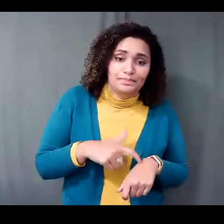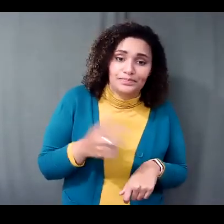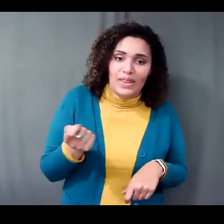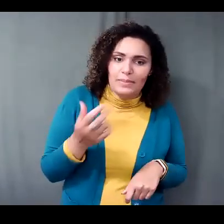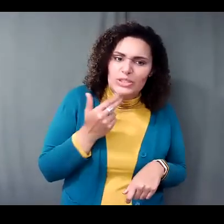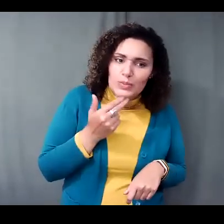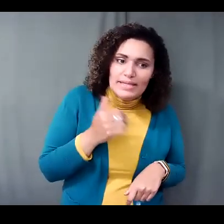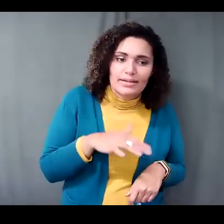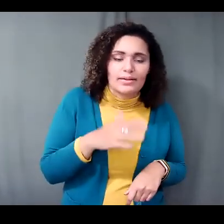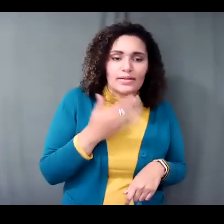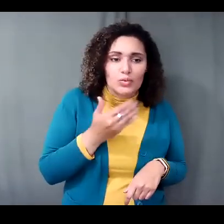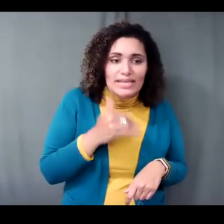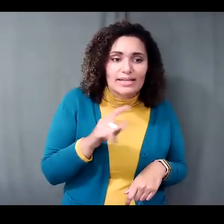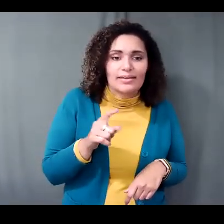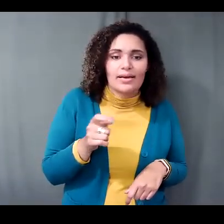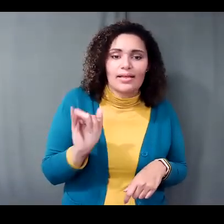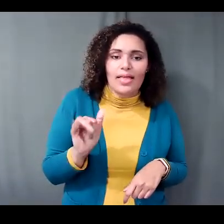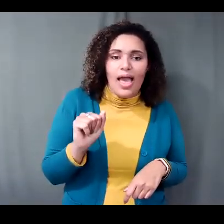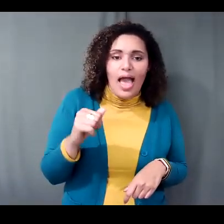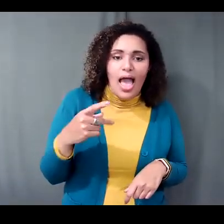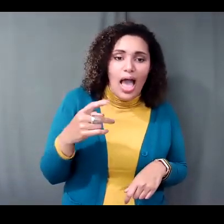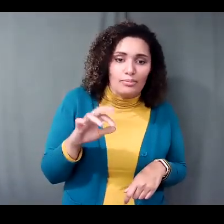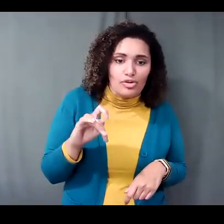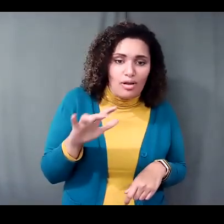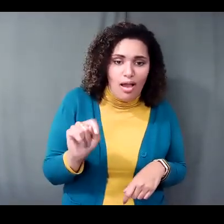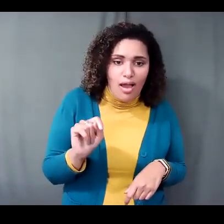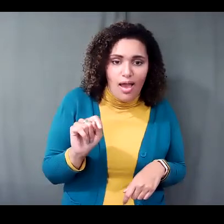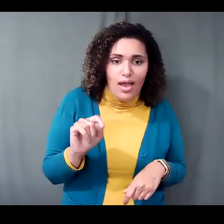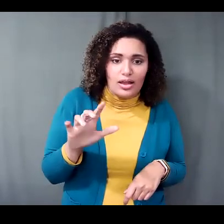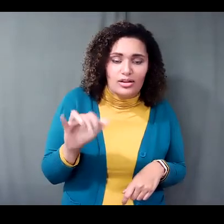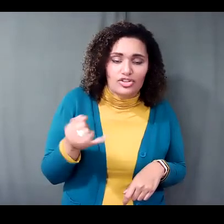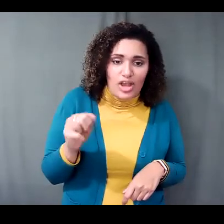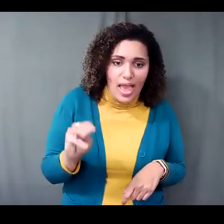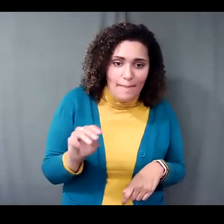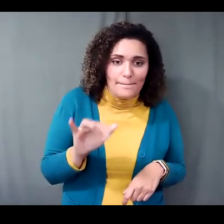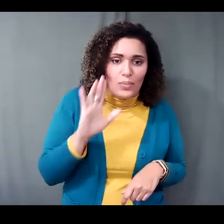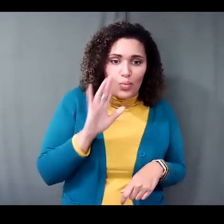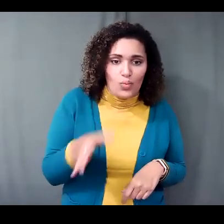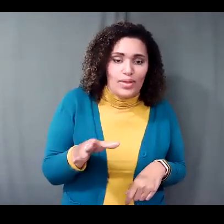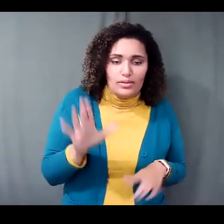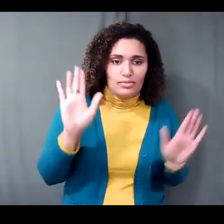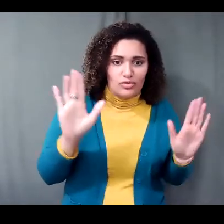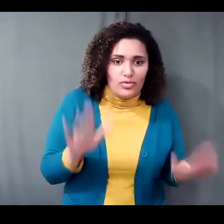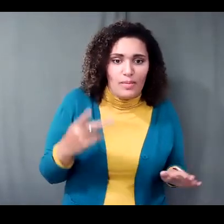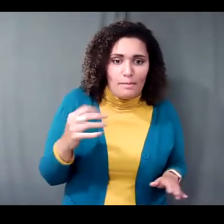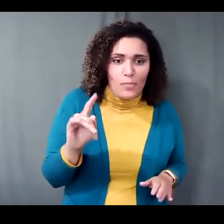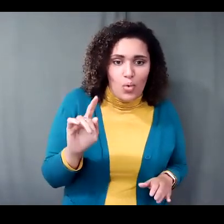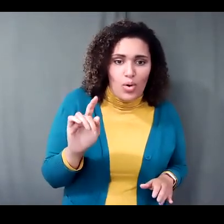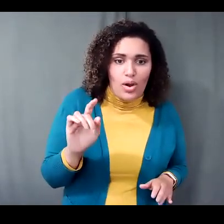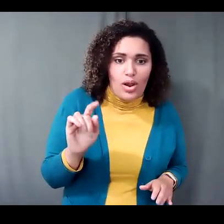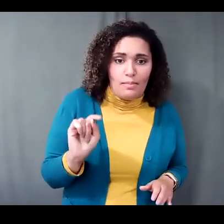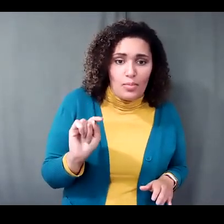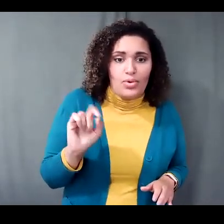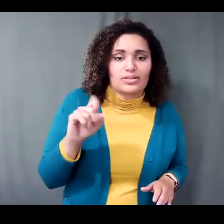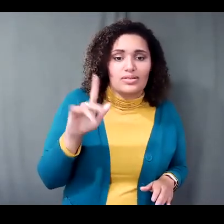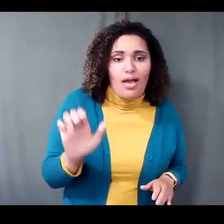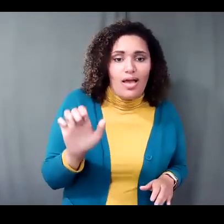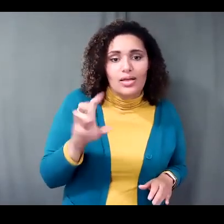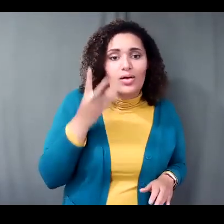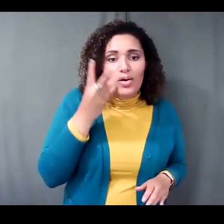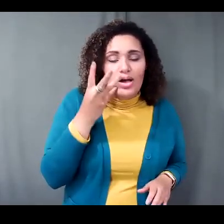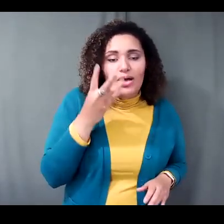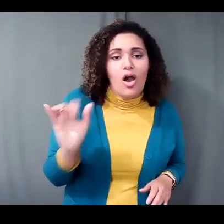you? No. I may not how to make it. Okay. That is for sure. Brian, you are in charge of making You make it Madeira. and we'll try